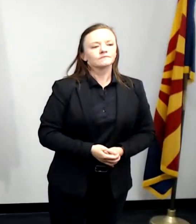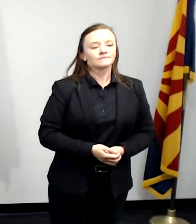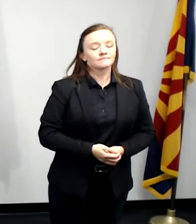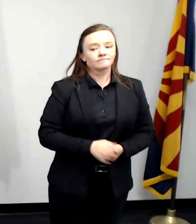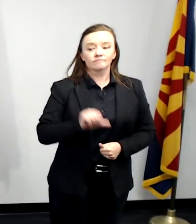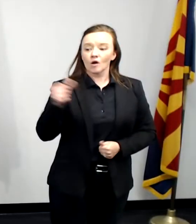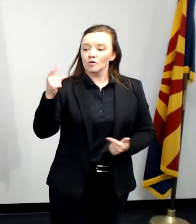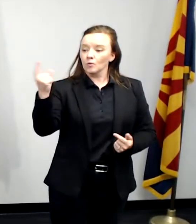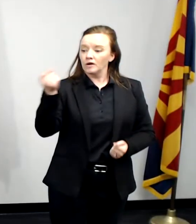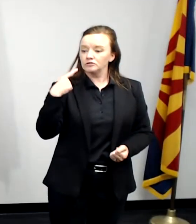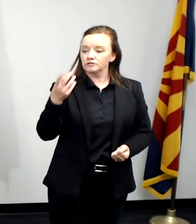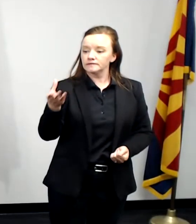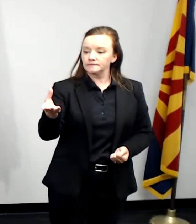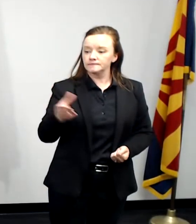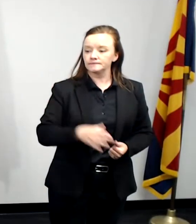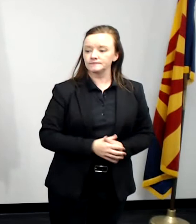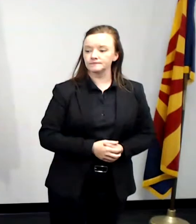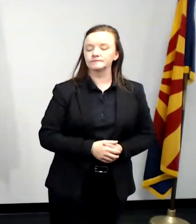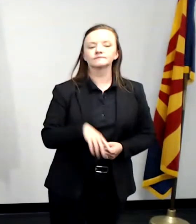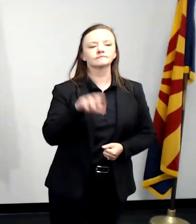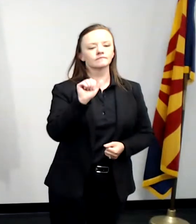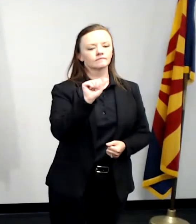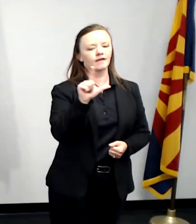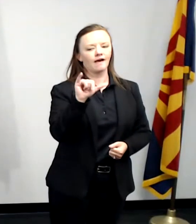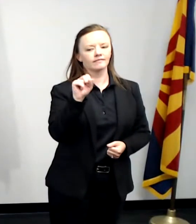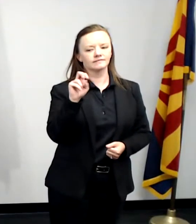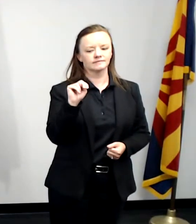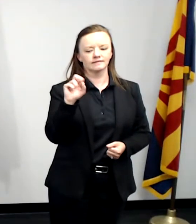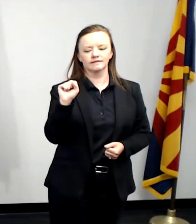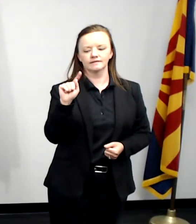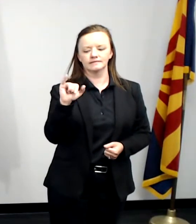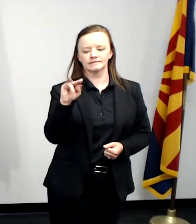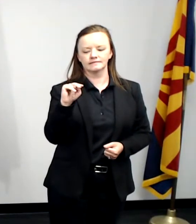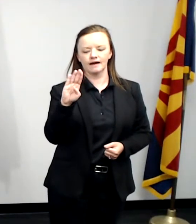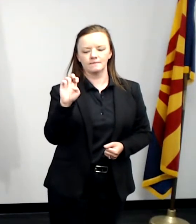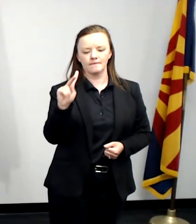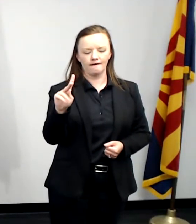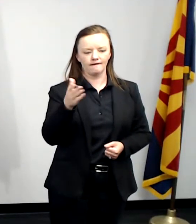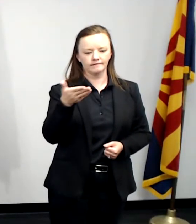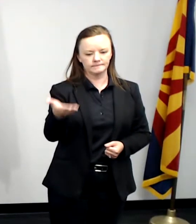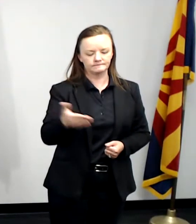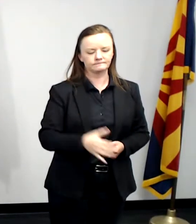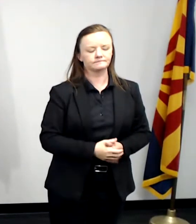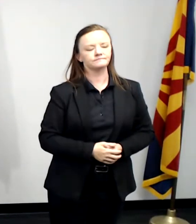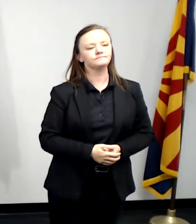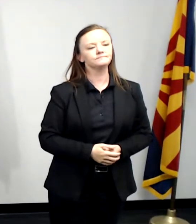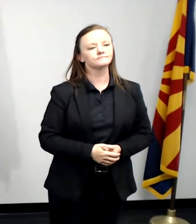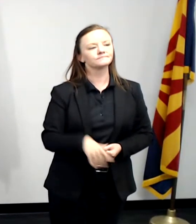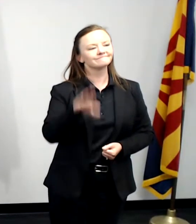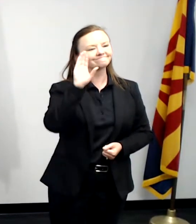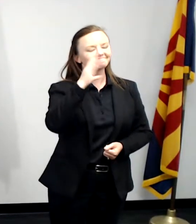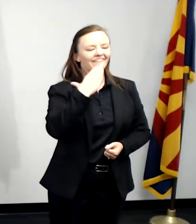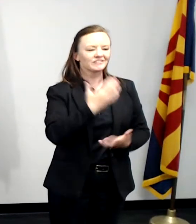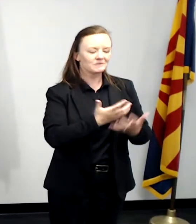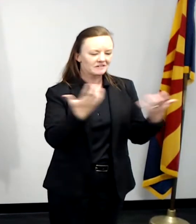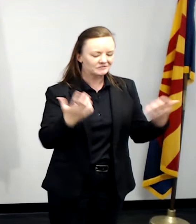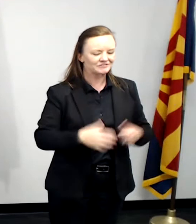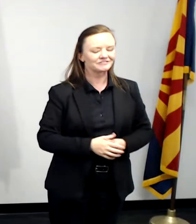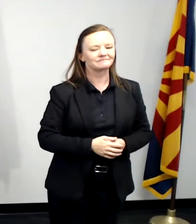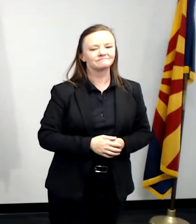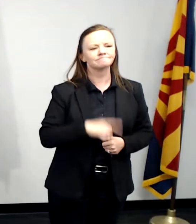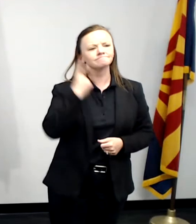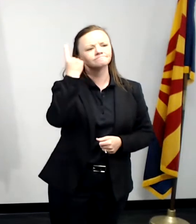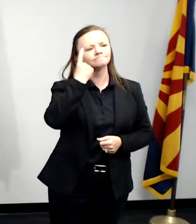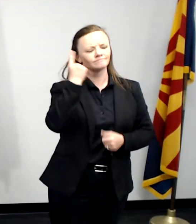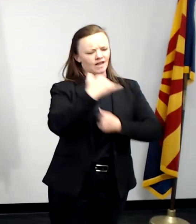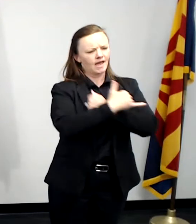Do we have another question? Yes, Allison Steinbach with a question. Allison, your microphone is on. Go ahead, Allison. Hi, thanks so much. Does the